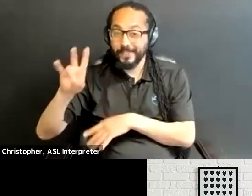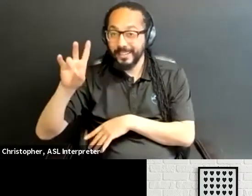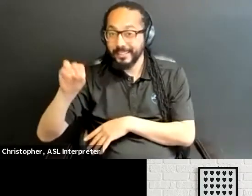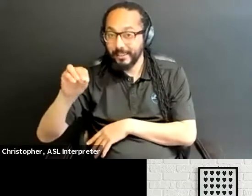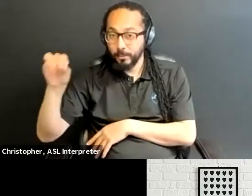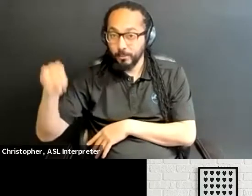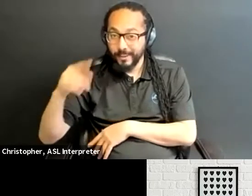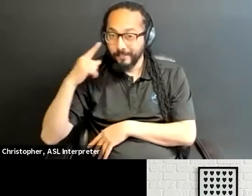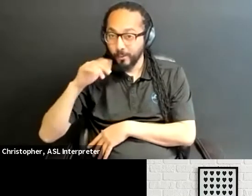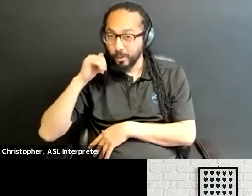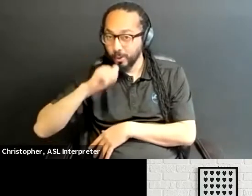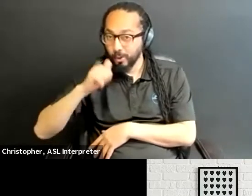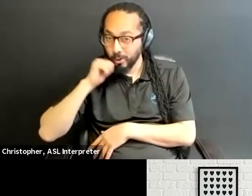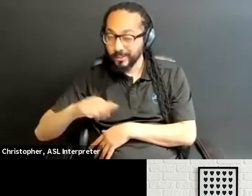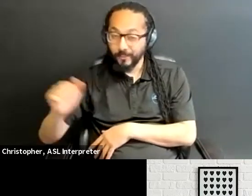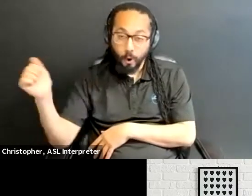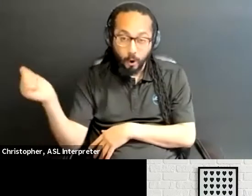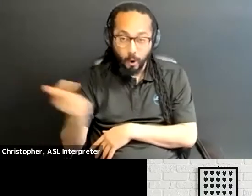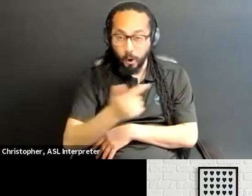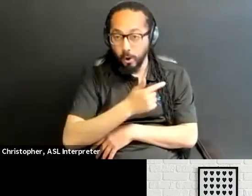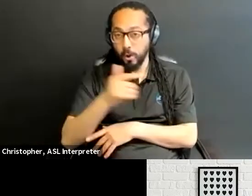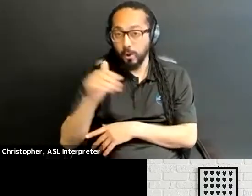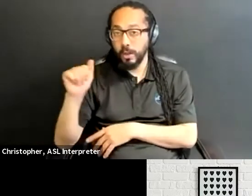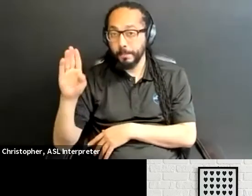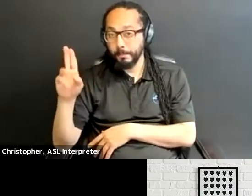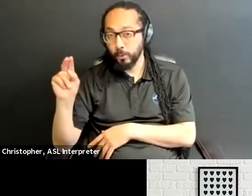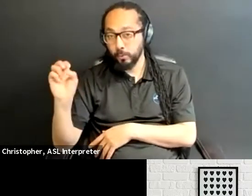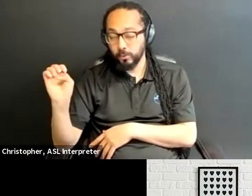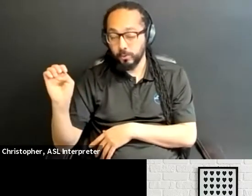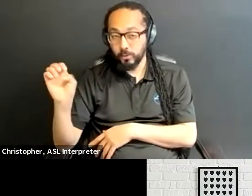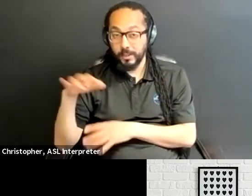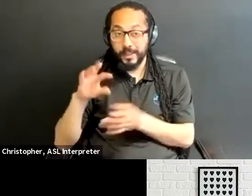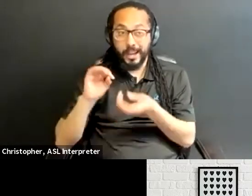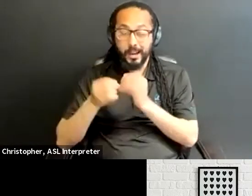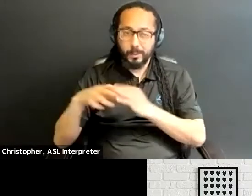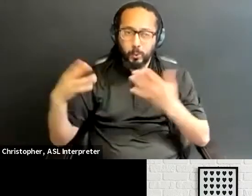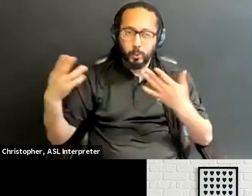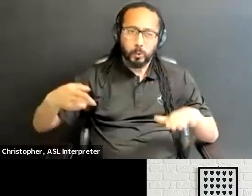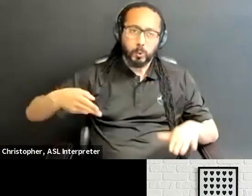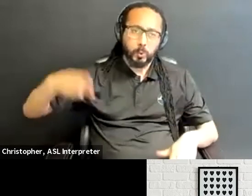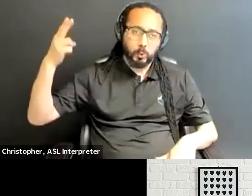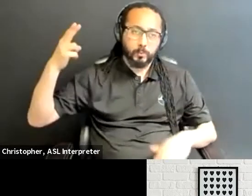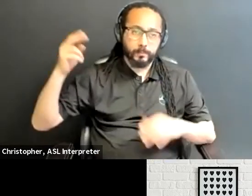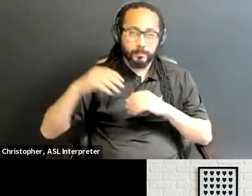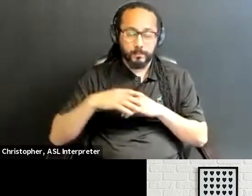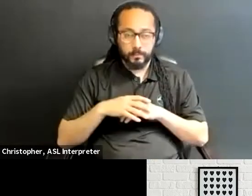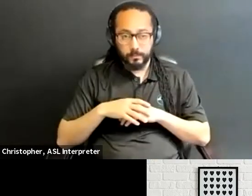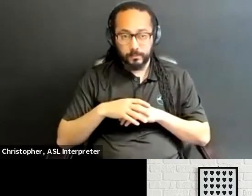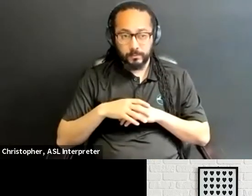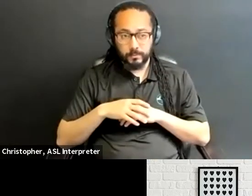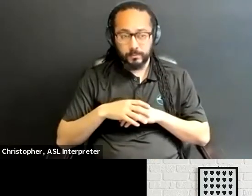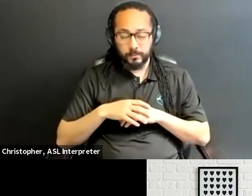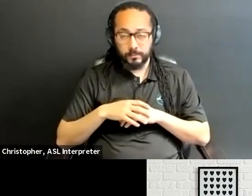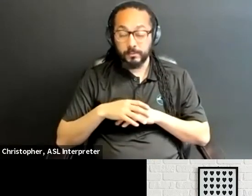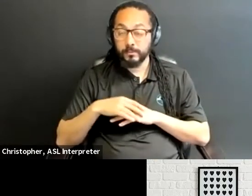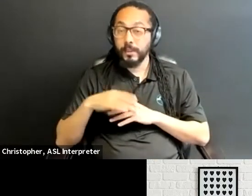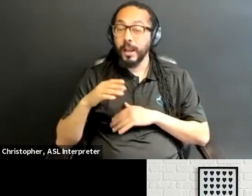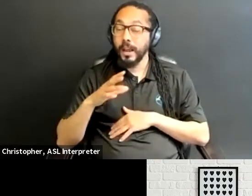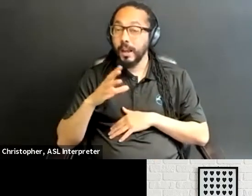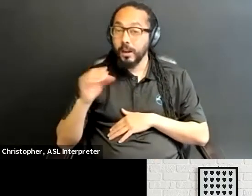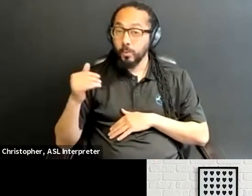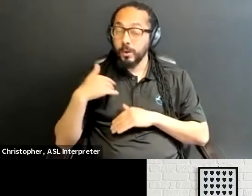sexual abuse. So that's a pretty big number. And what we know, one of our colleagues, Dr.